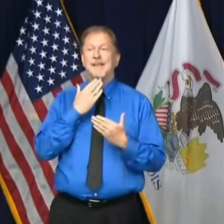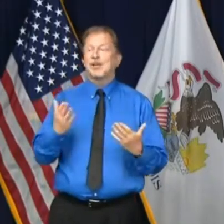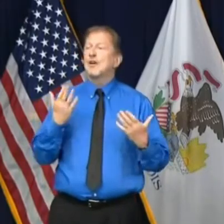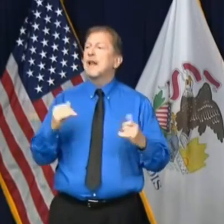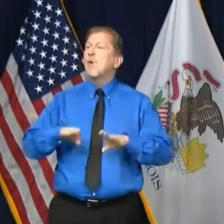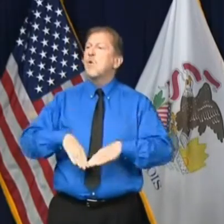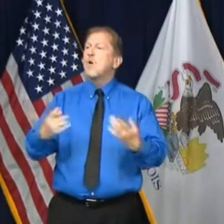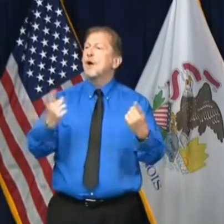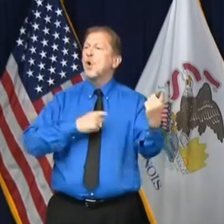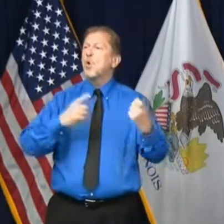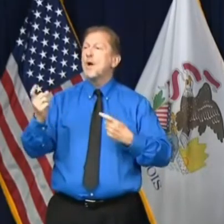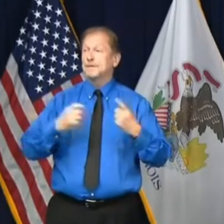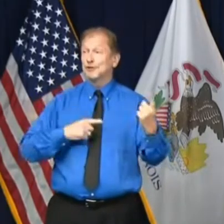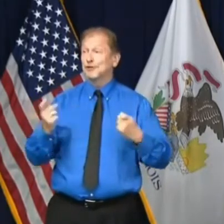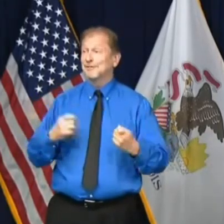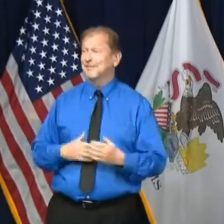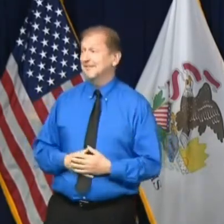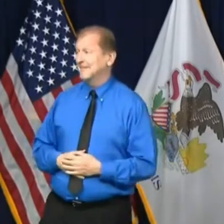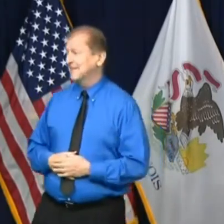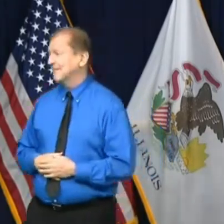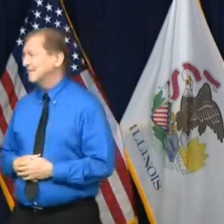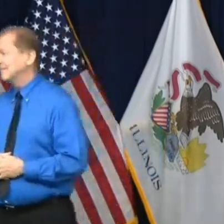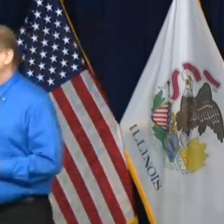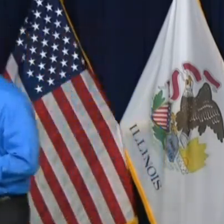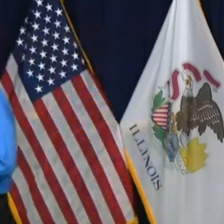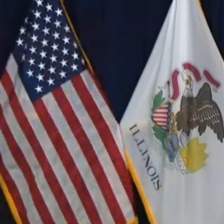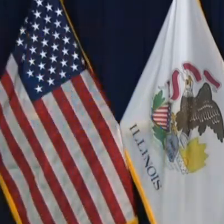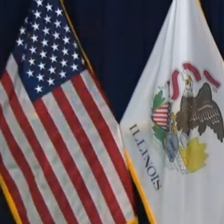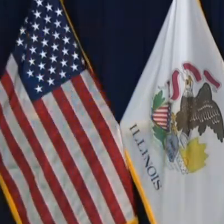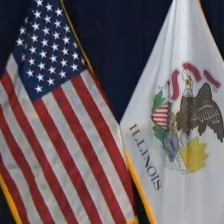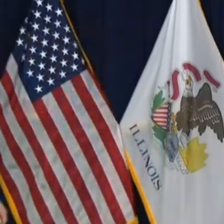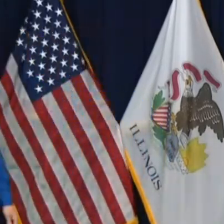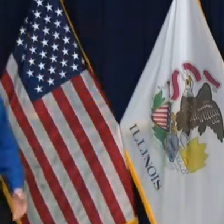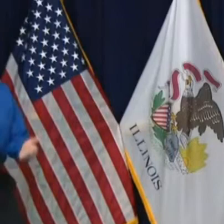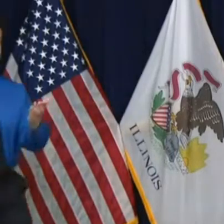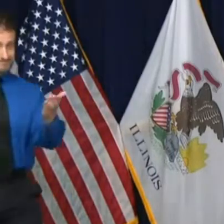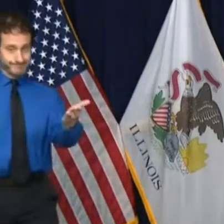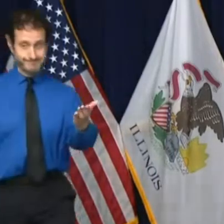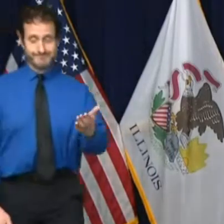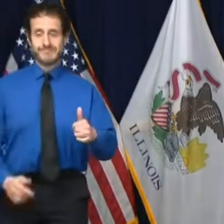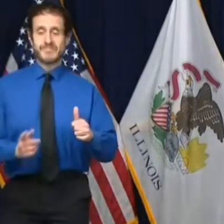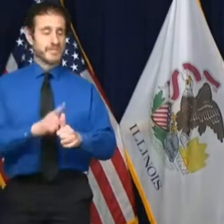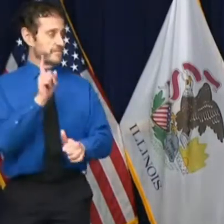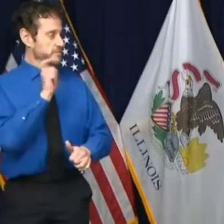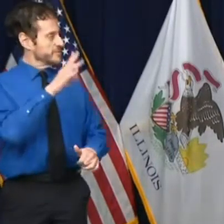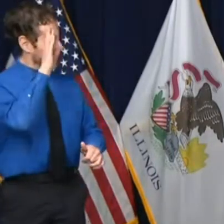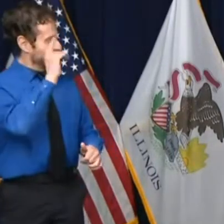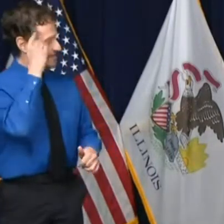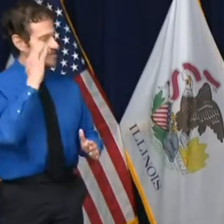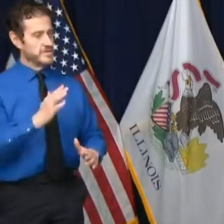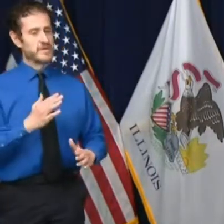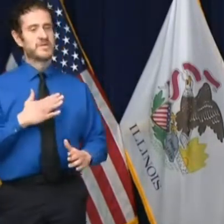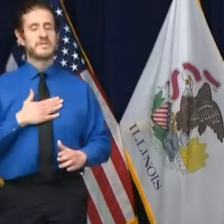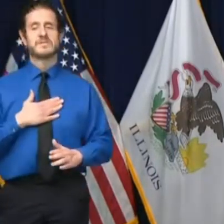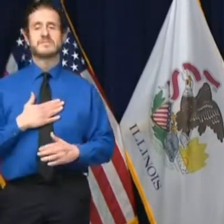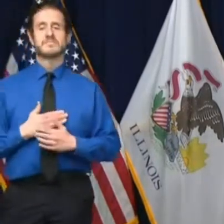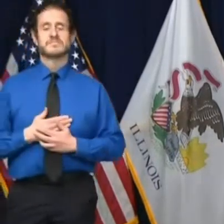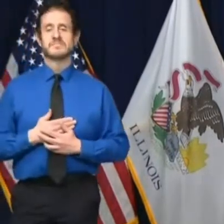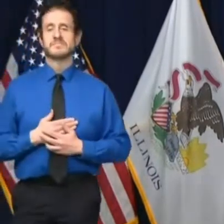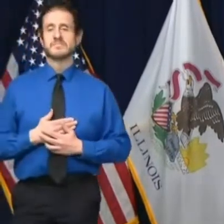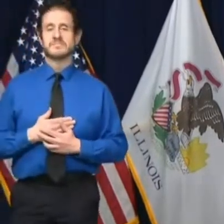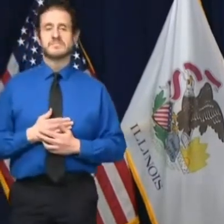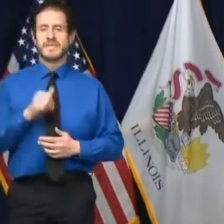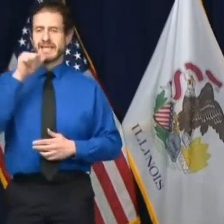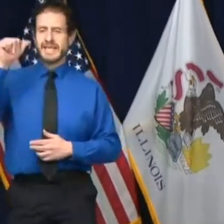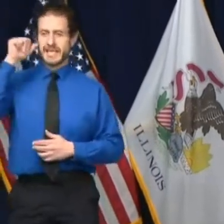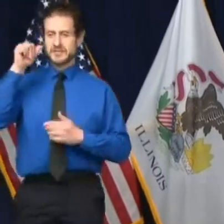now I'll be happy to take any press questions. Dana. Hi, Governor. The first one is from my colleague at CBS 2, Chris Ty. Yesterday, the pastor